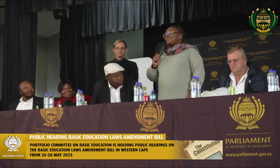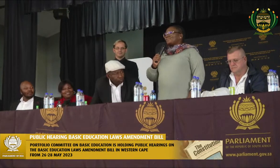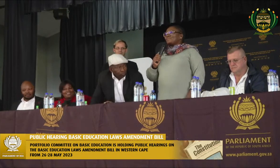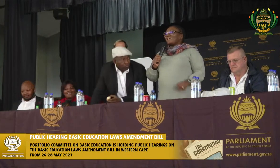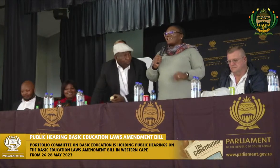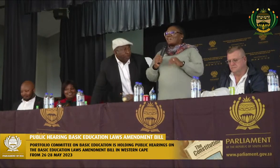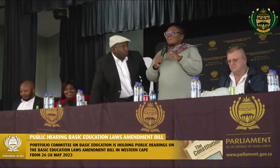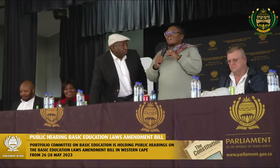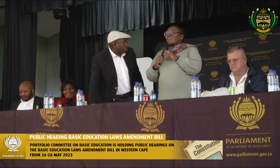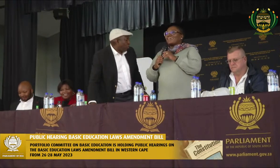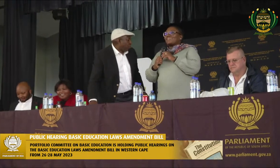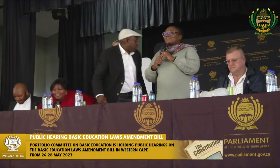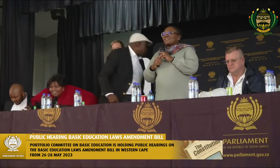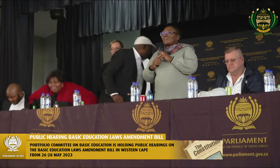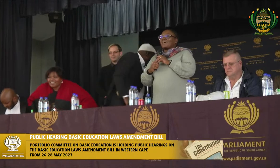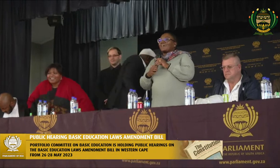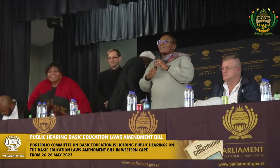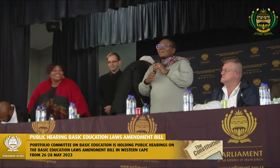You my